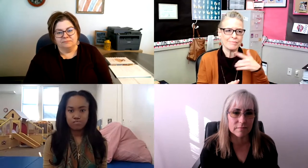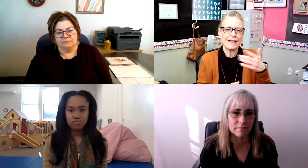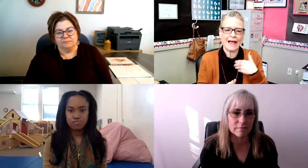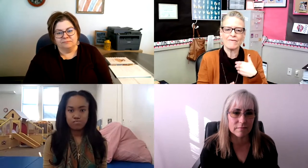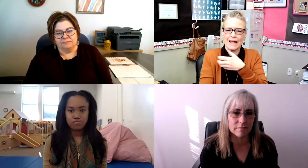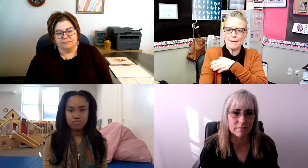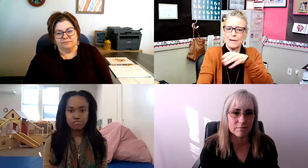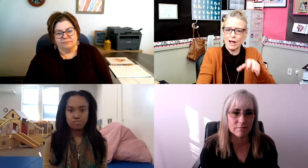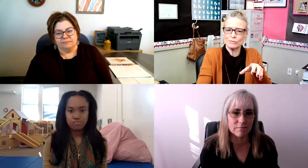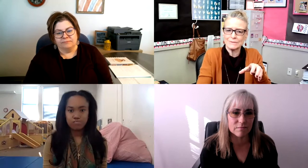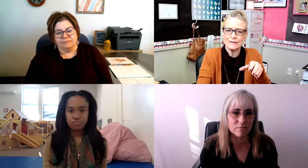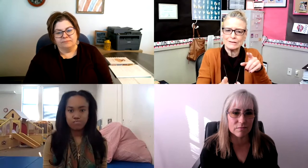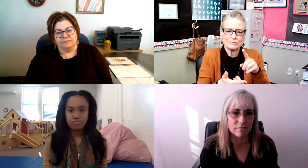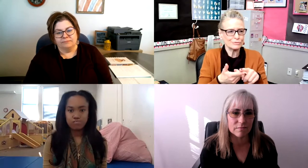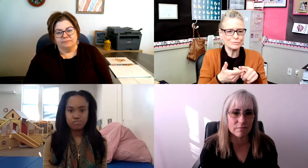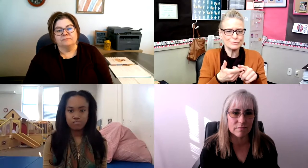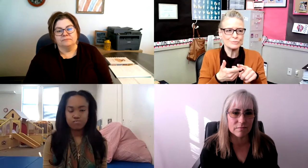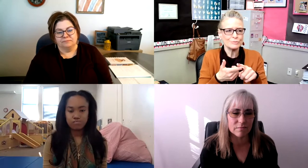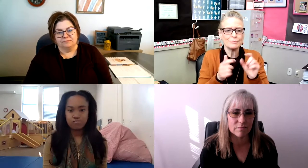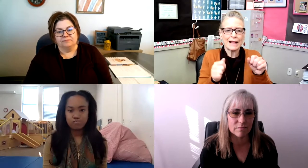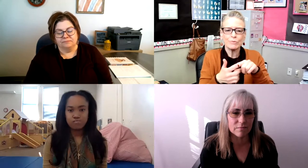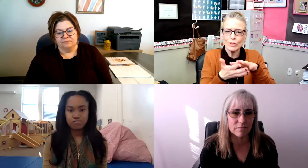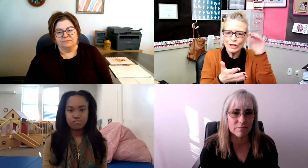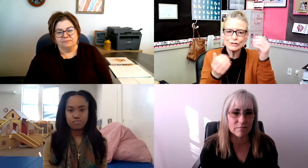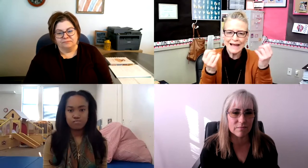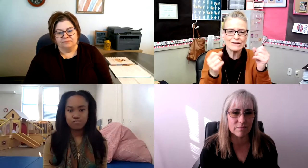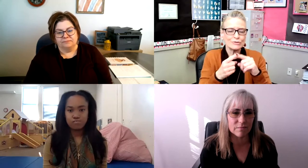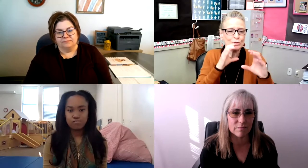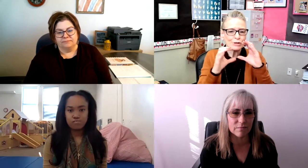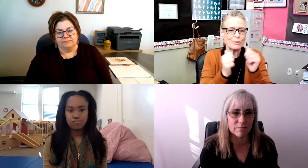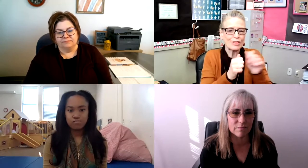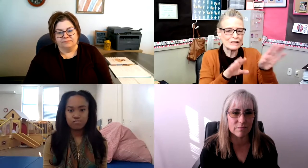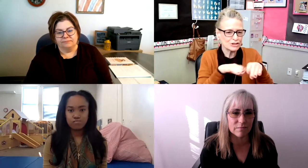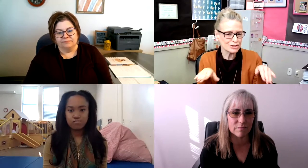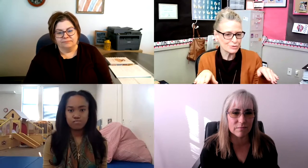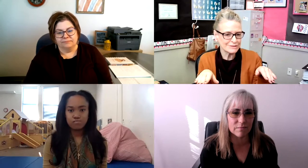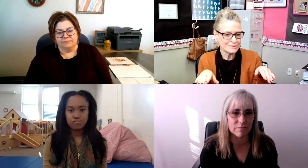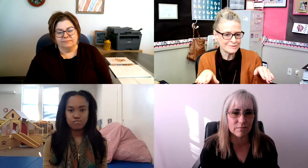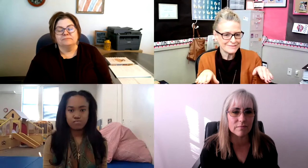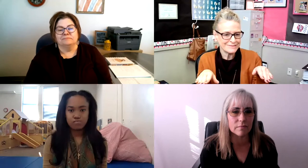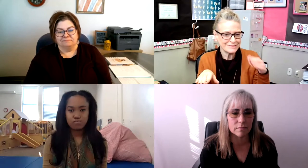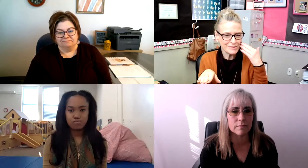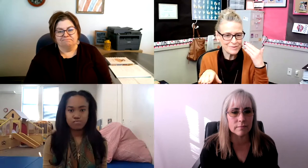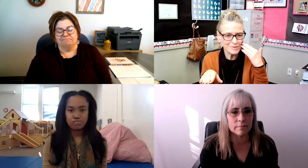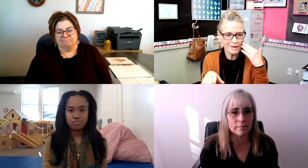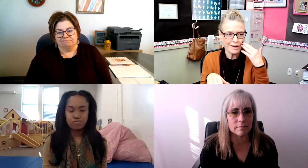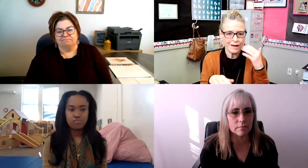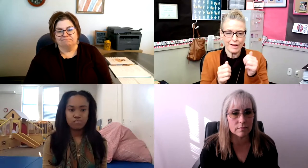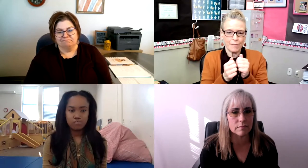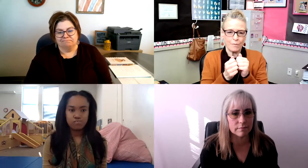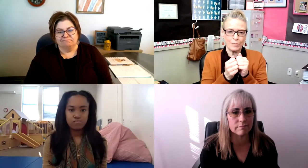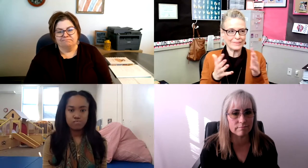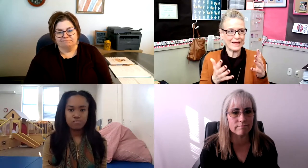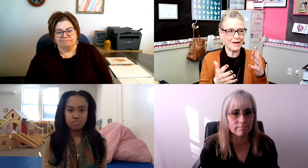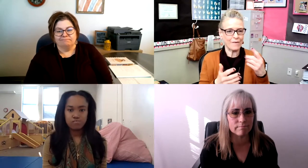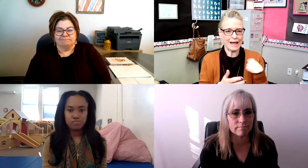the parents feel that they have, that they're empowered to be able to learn sign language, to communicate with their children, you